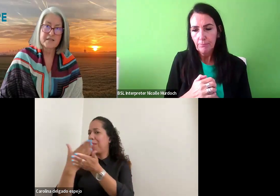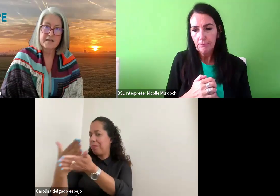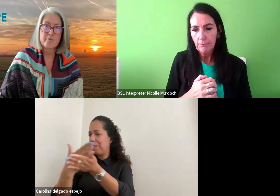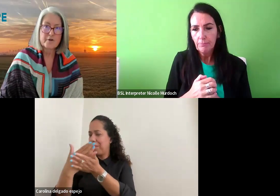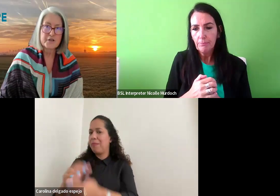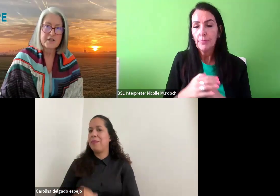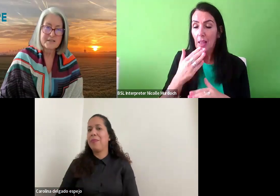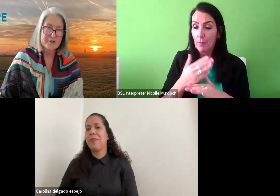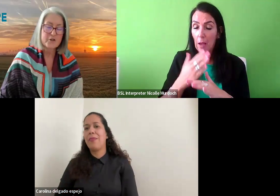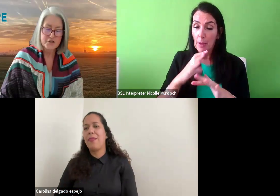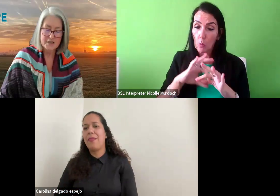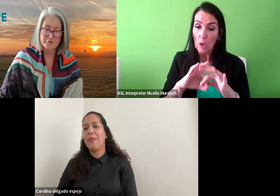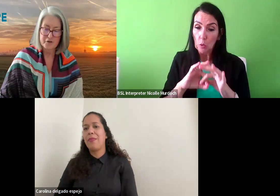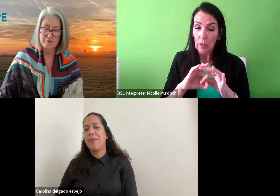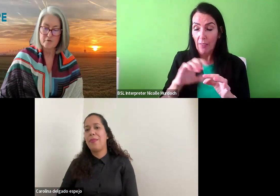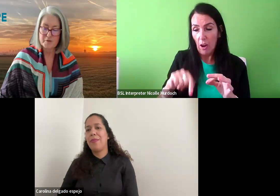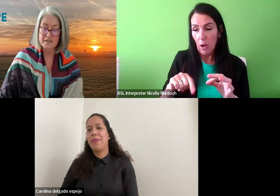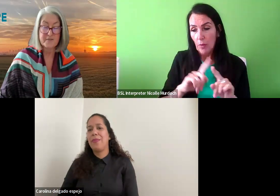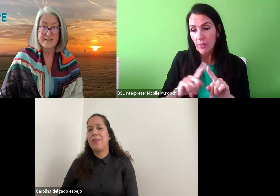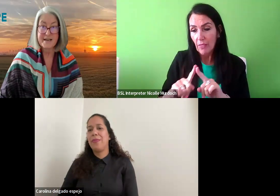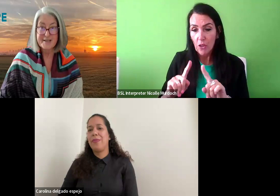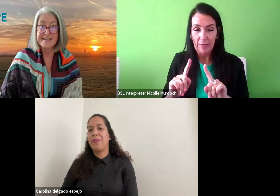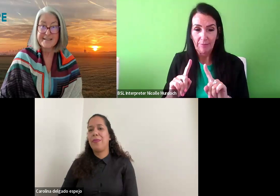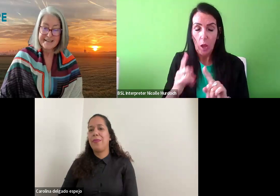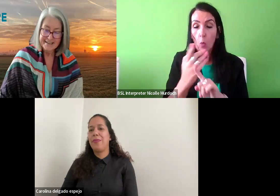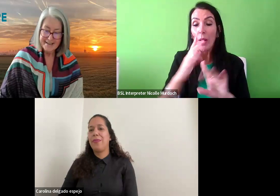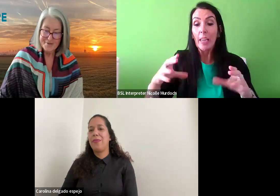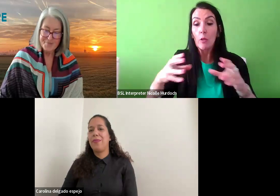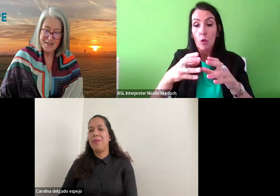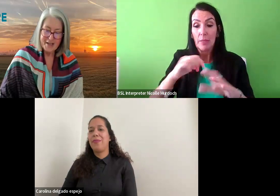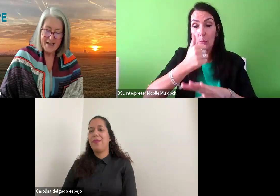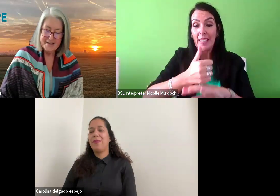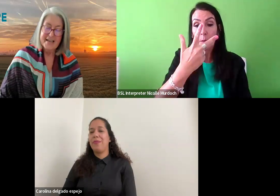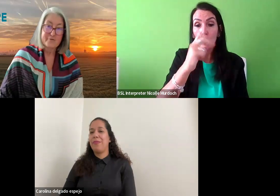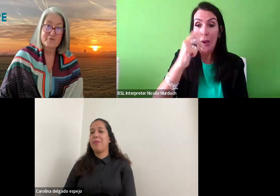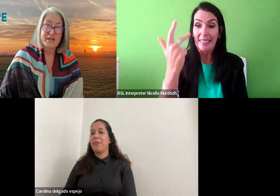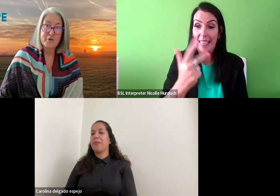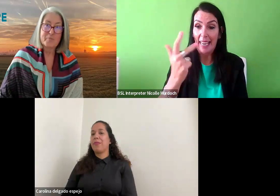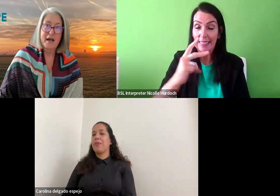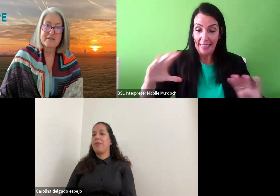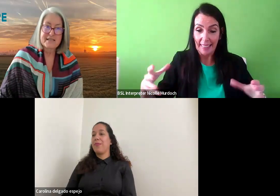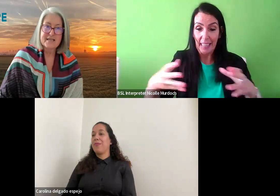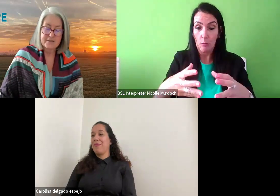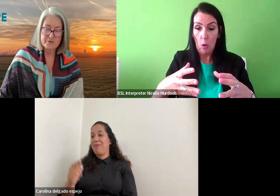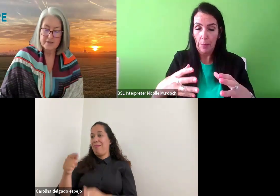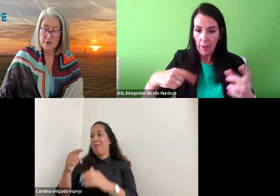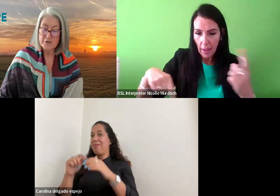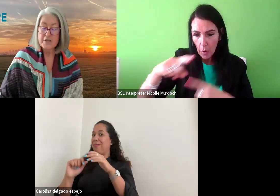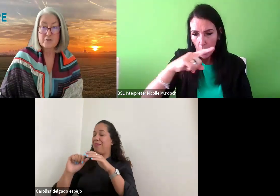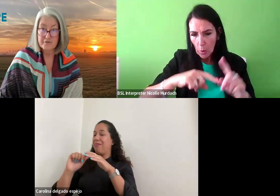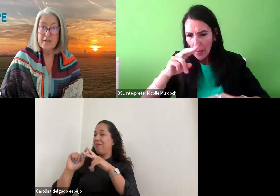worked together in our emerging technologies working group since 2018. And that was really all about assessing